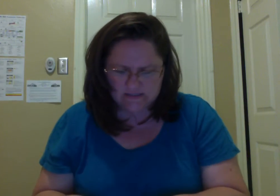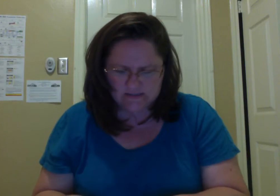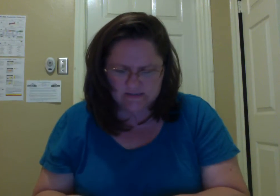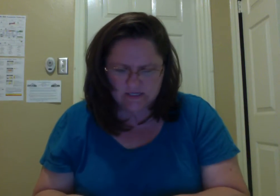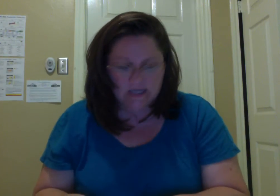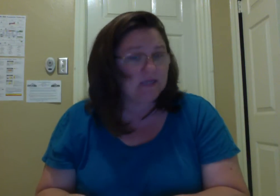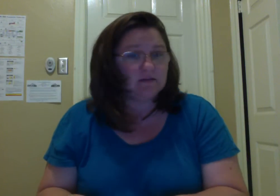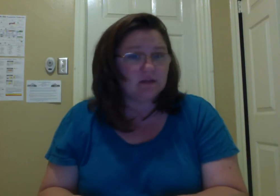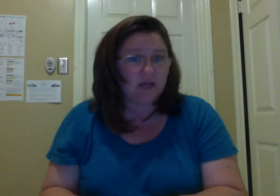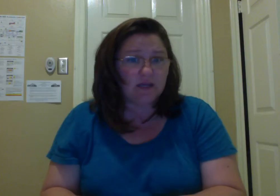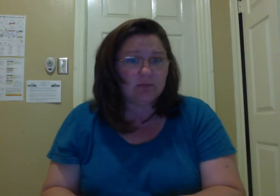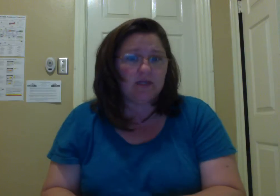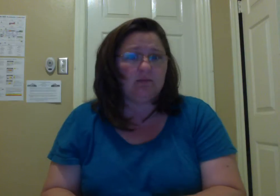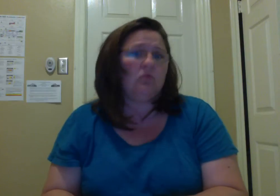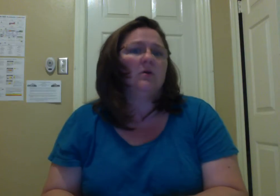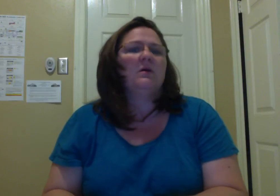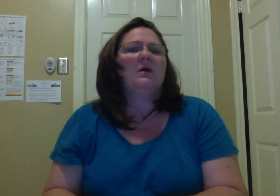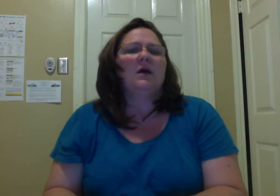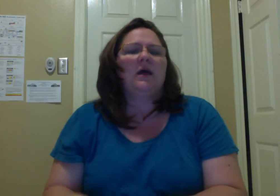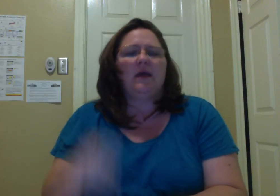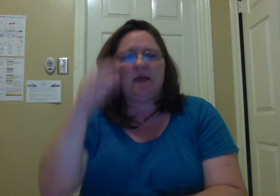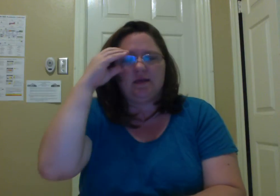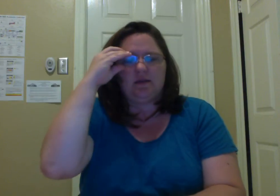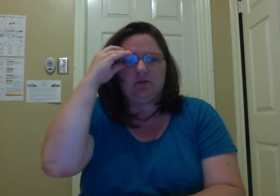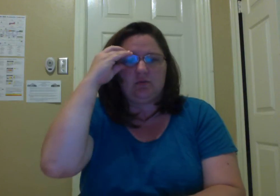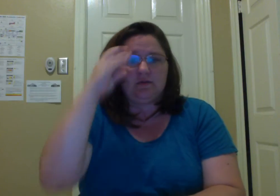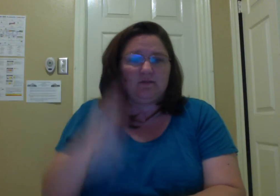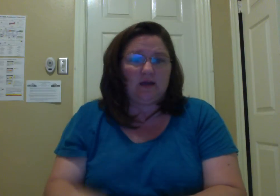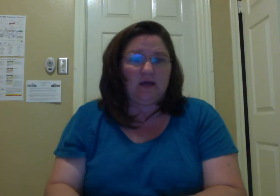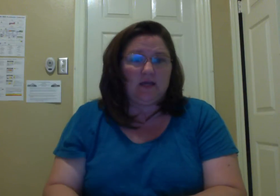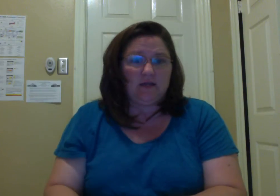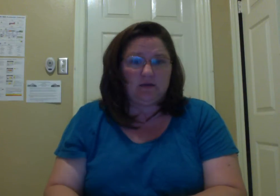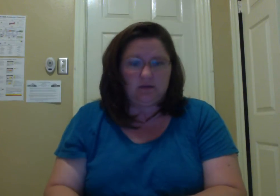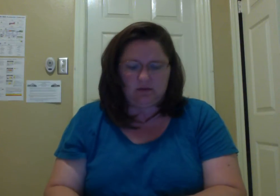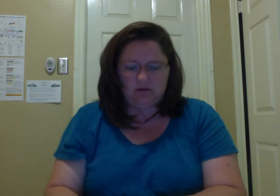says he doesn't like me anymore. And you would sign